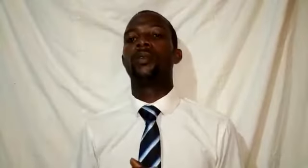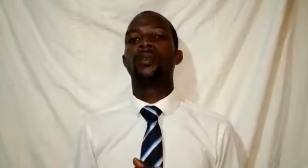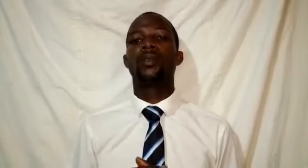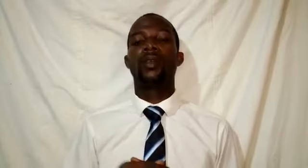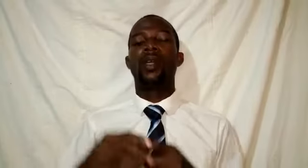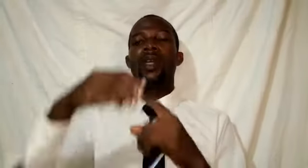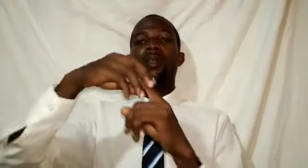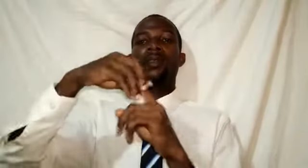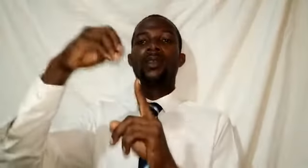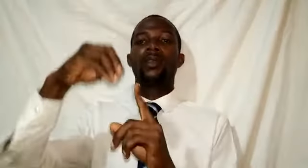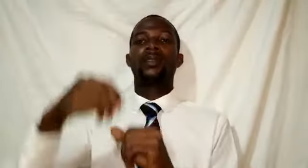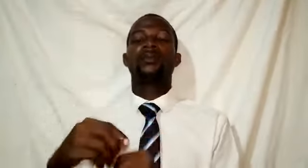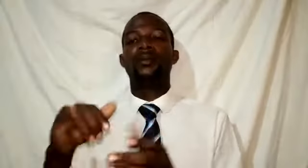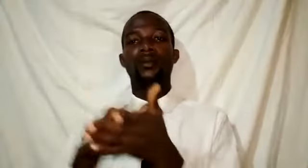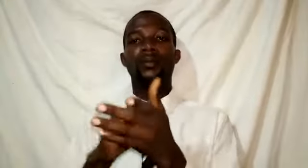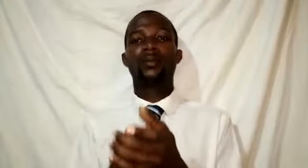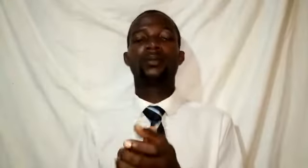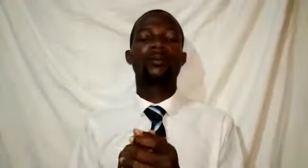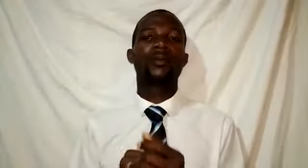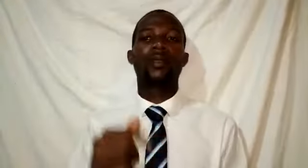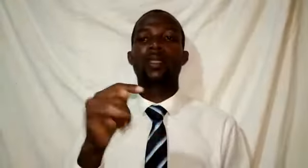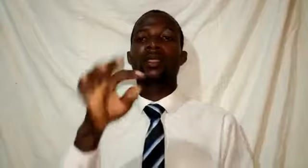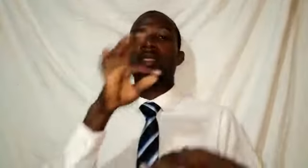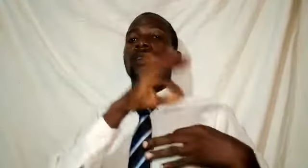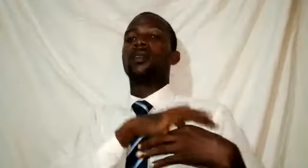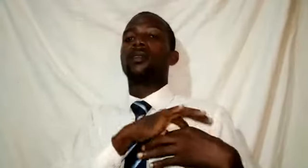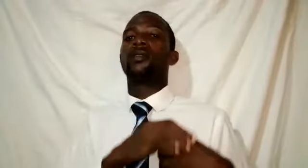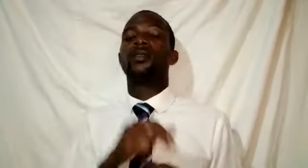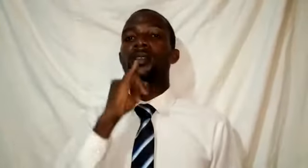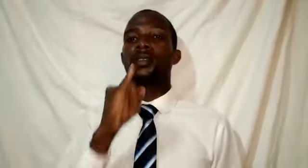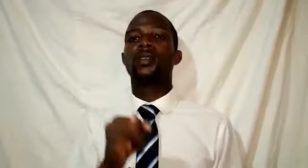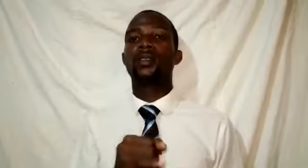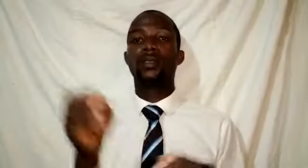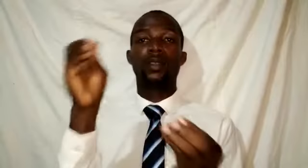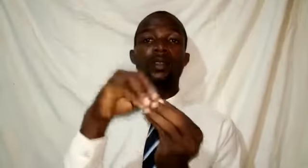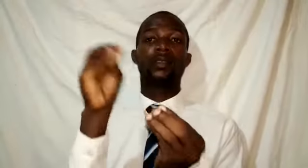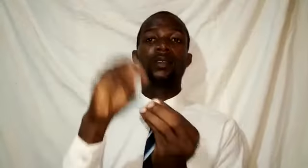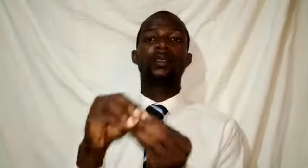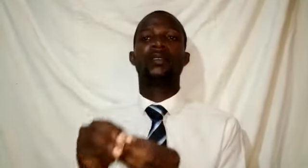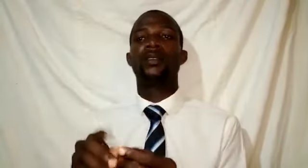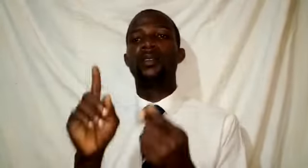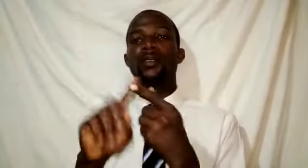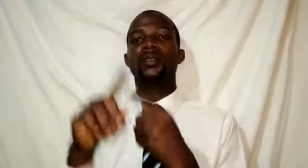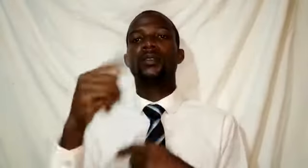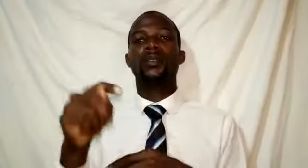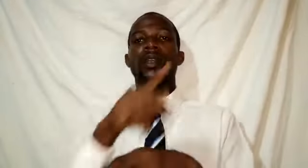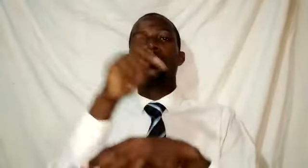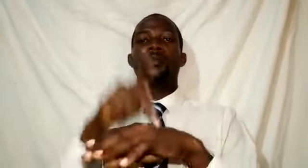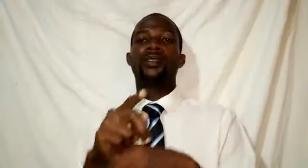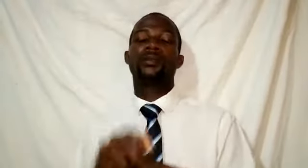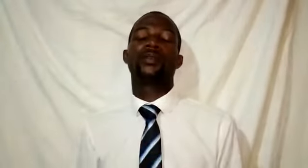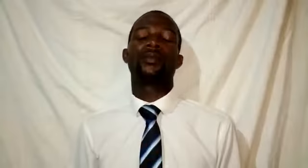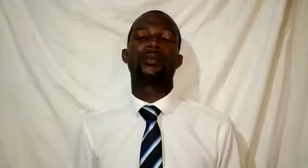except that the interest is added to the principal at